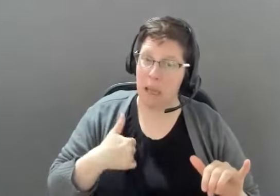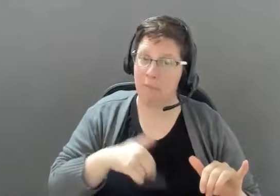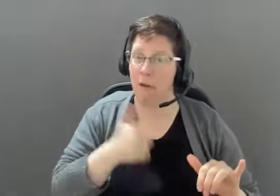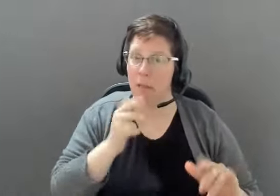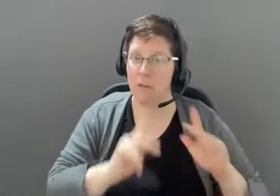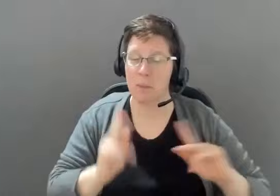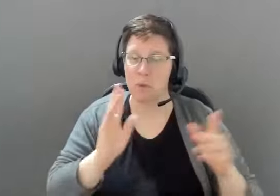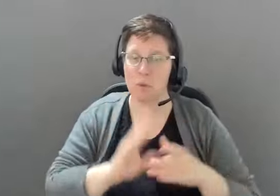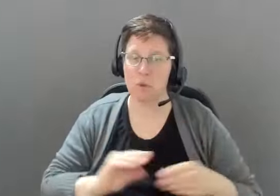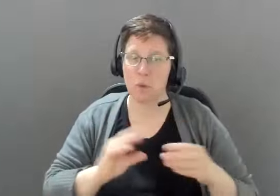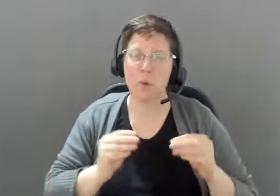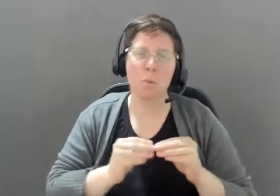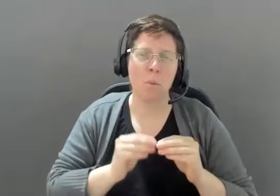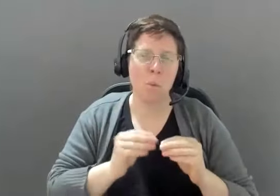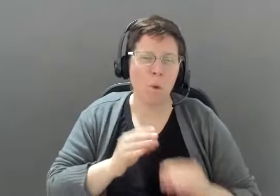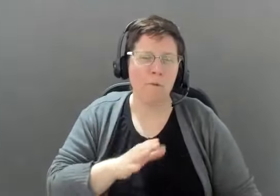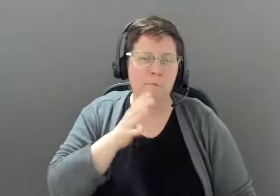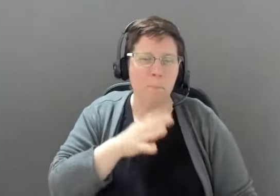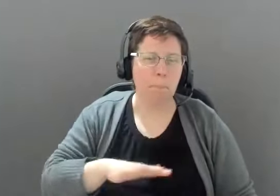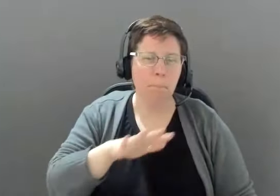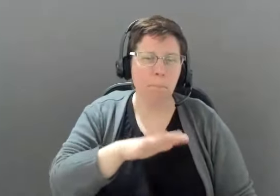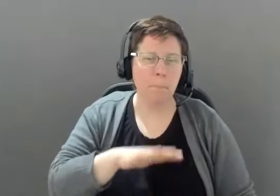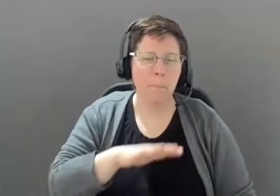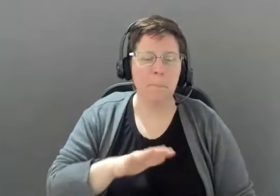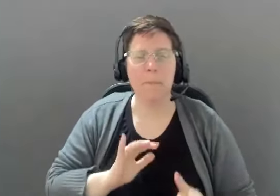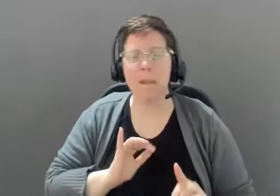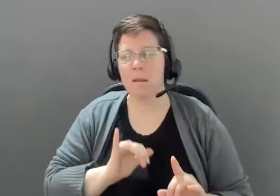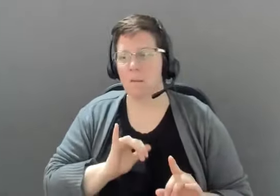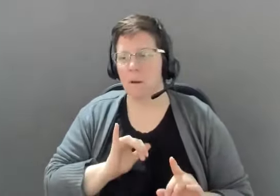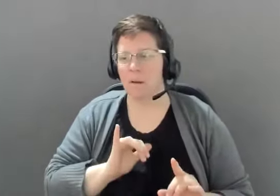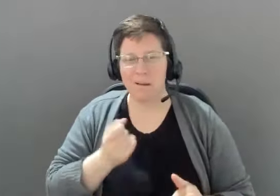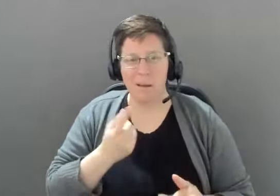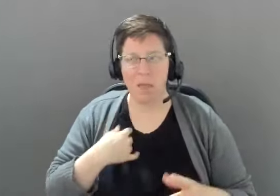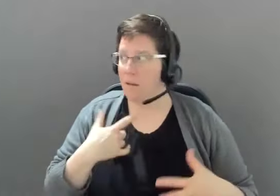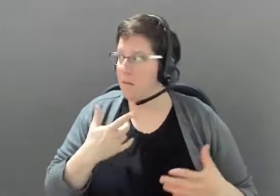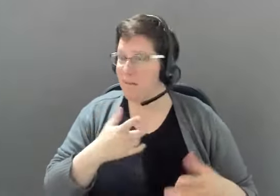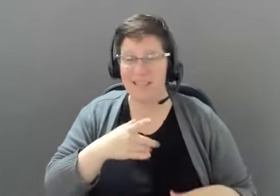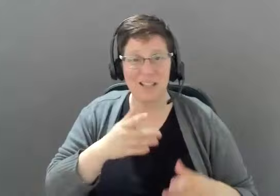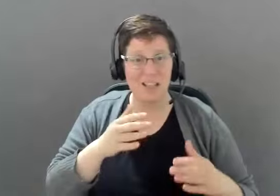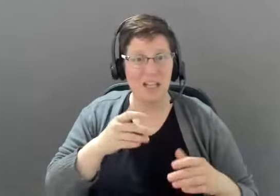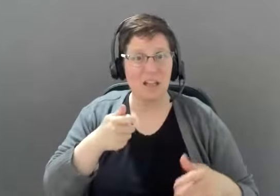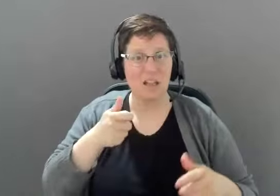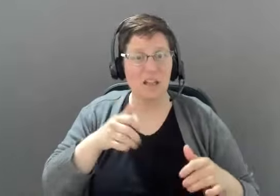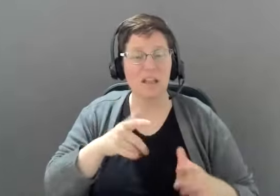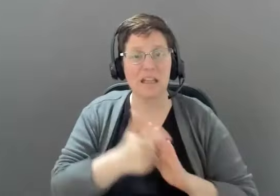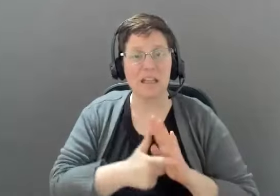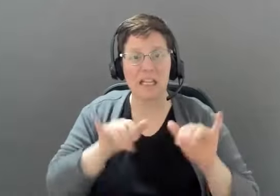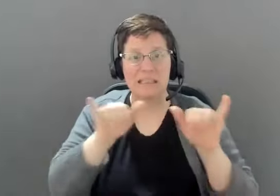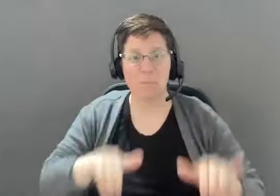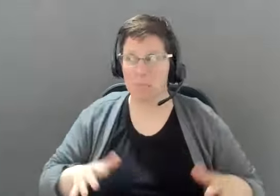rural locations of my province, where they just don't know what to do. And some people are waiting months,